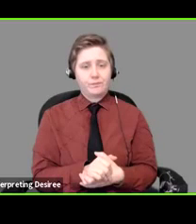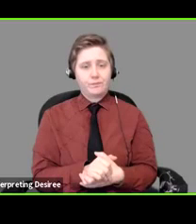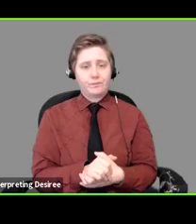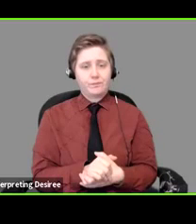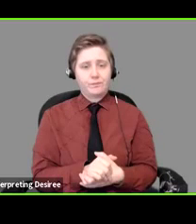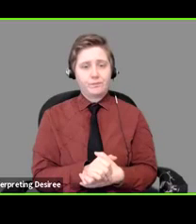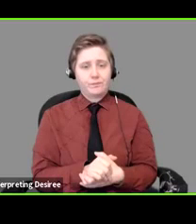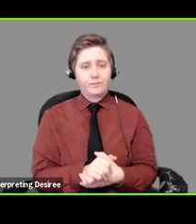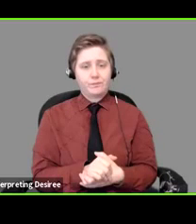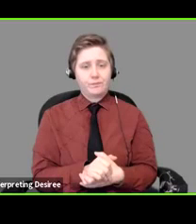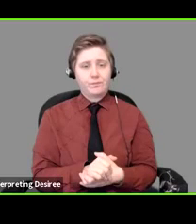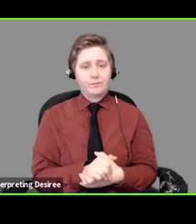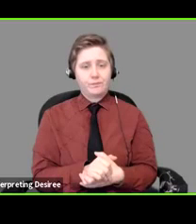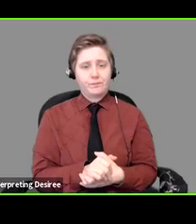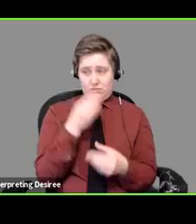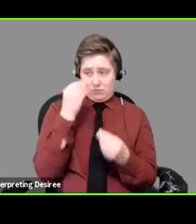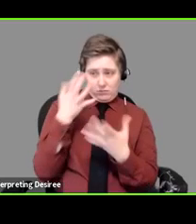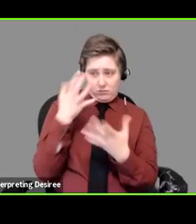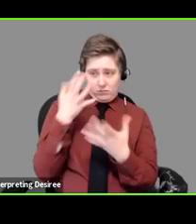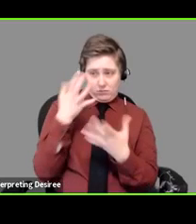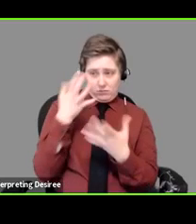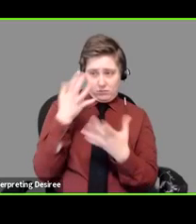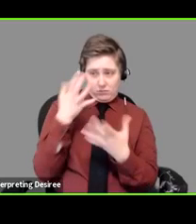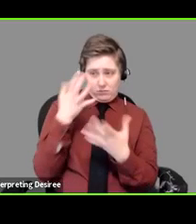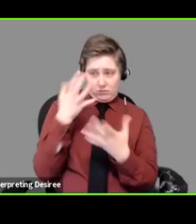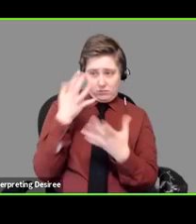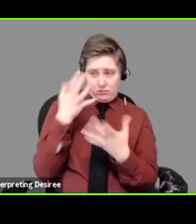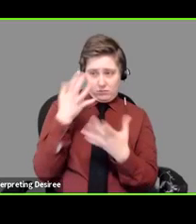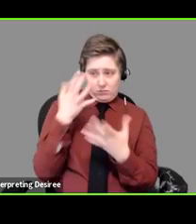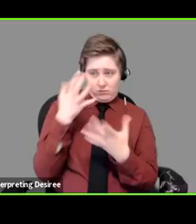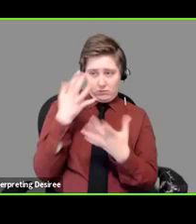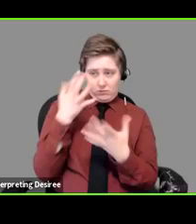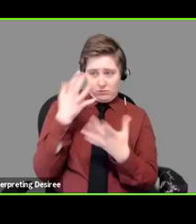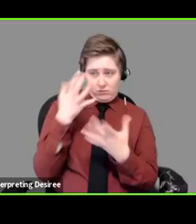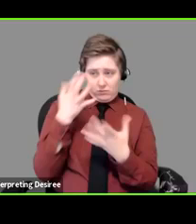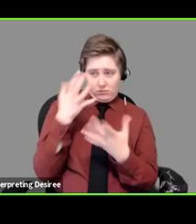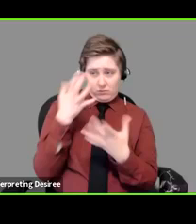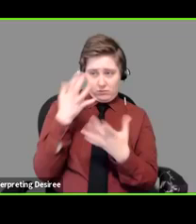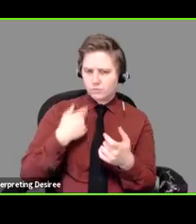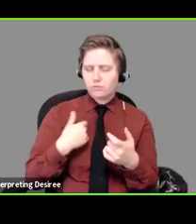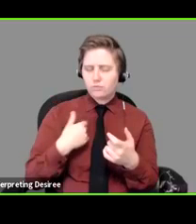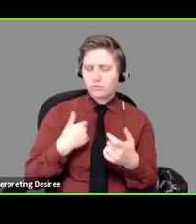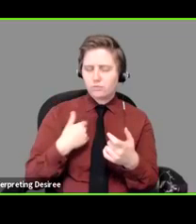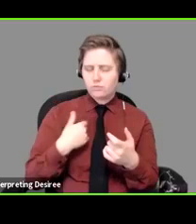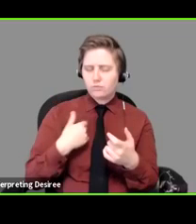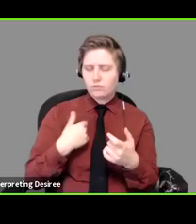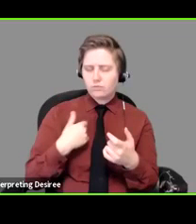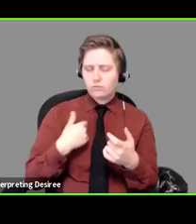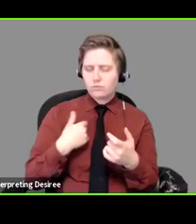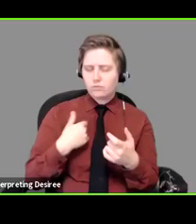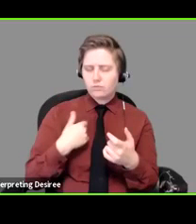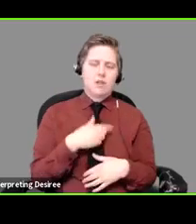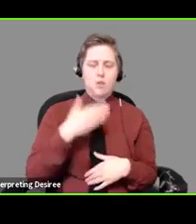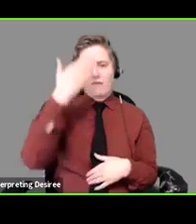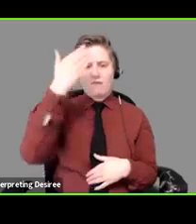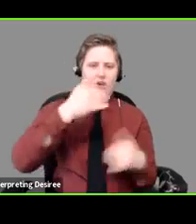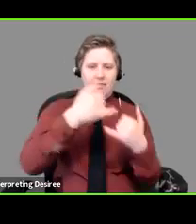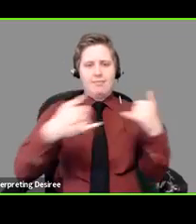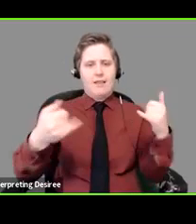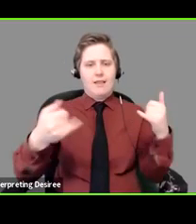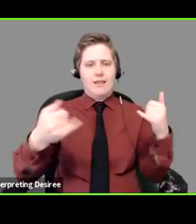was alerted to what we were doing. They've been inquiring as we've been going along because we've been kind of on the front of this, which we've